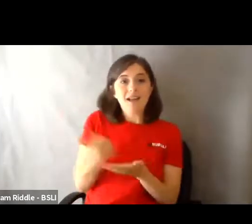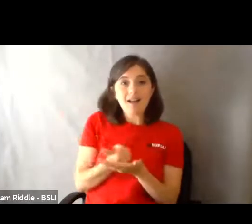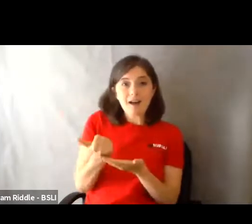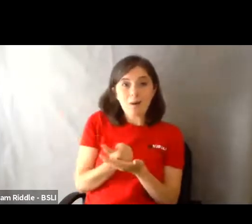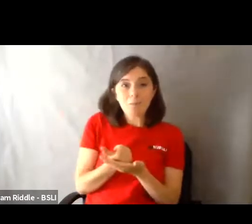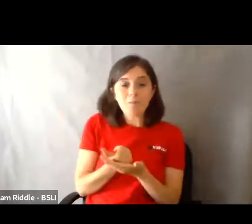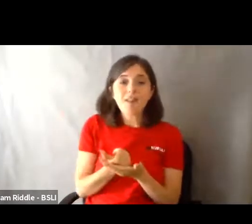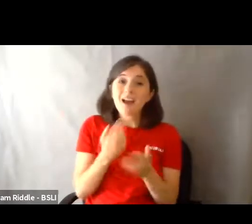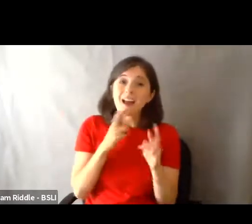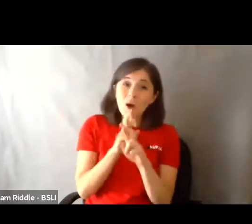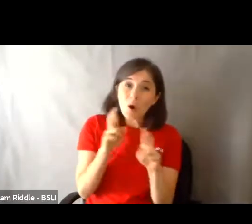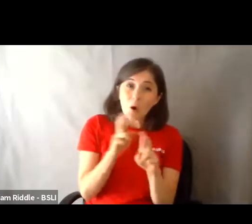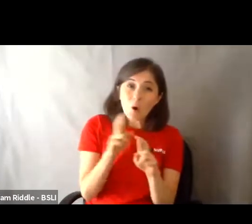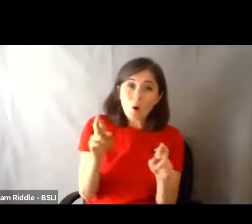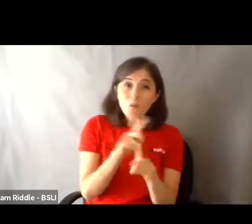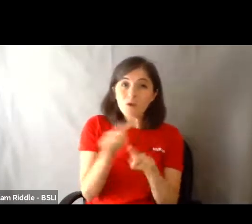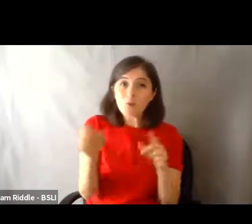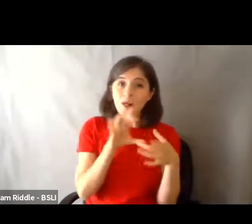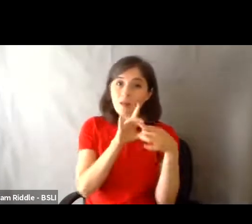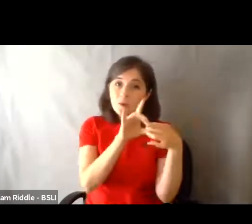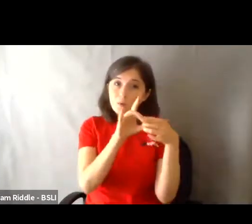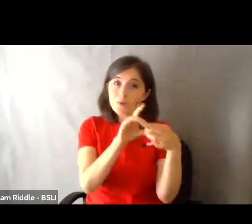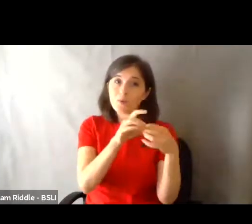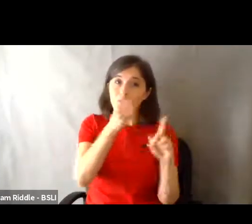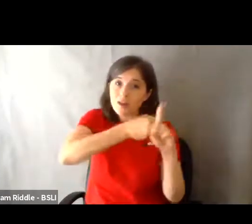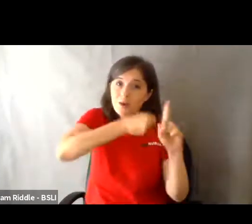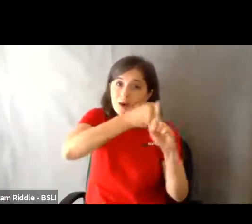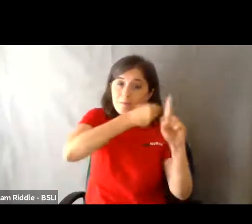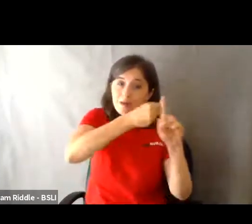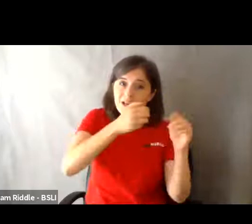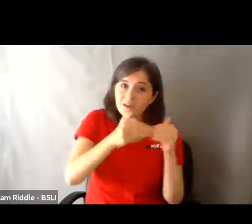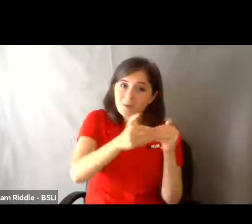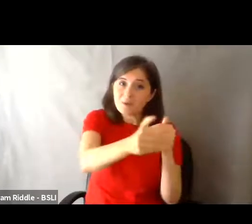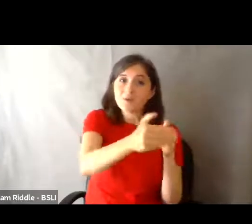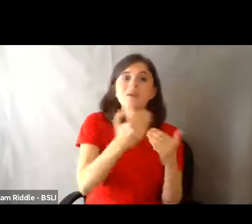get engaged with Deepak's campaigning going forwards. Thanks, everyone.